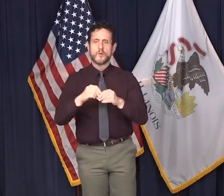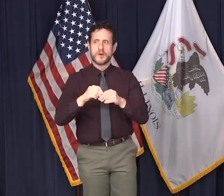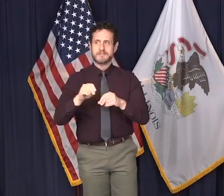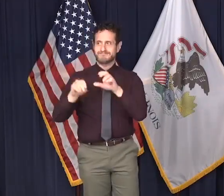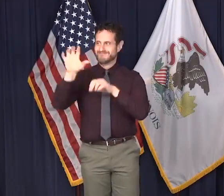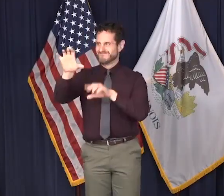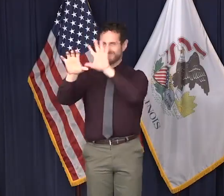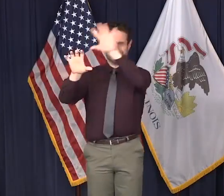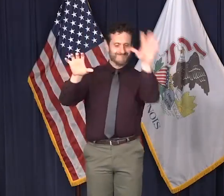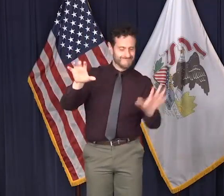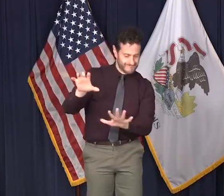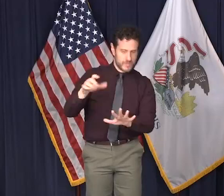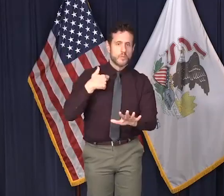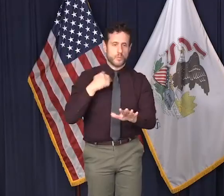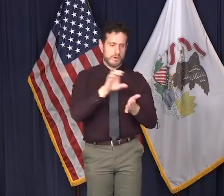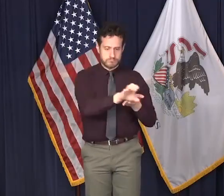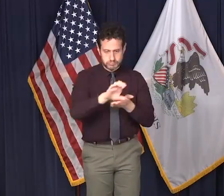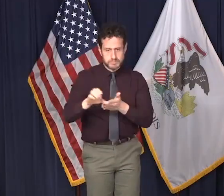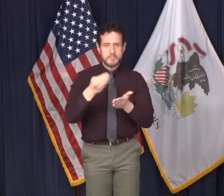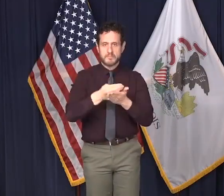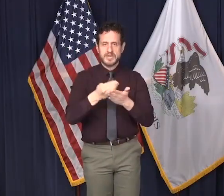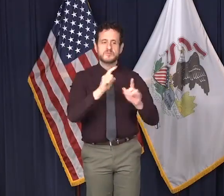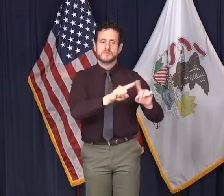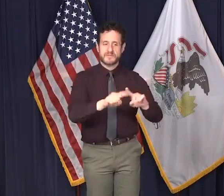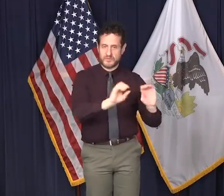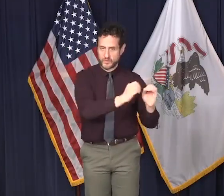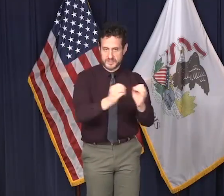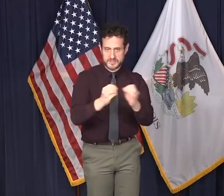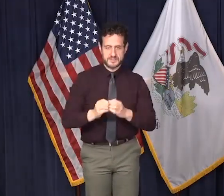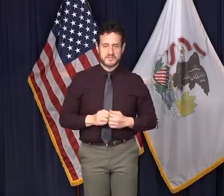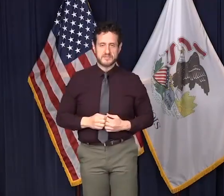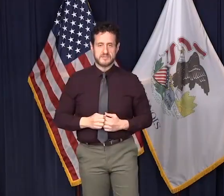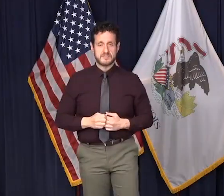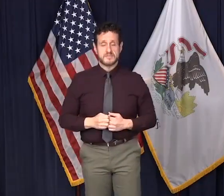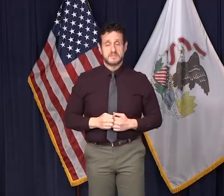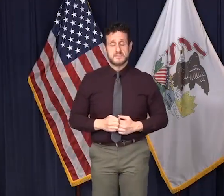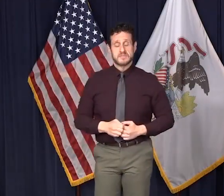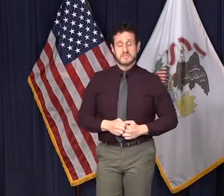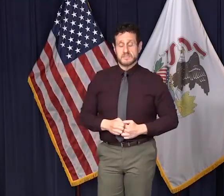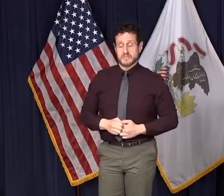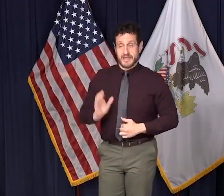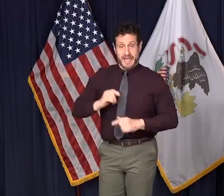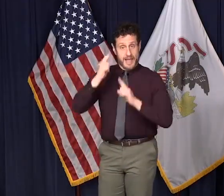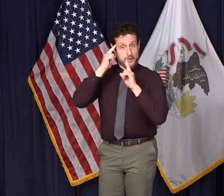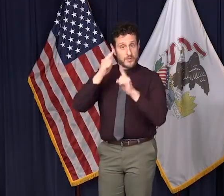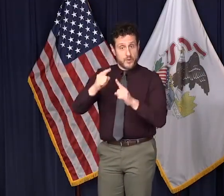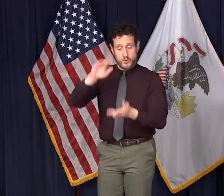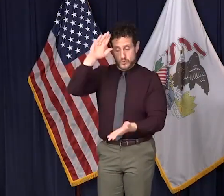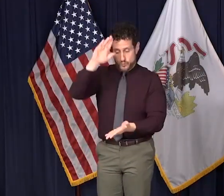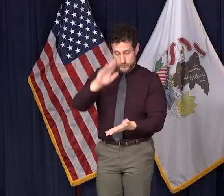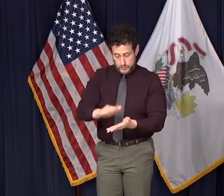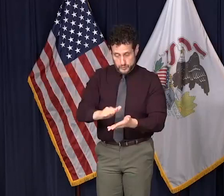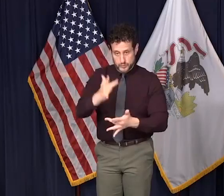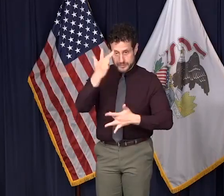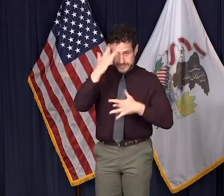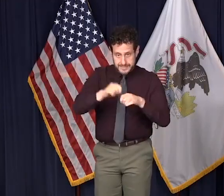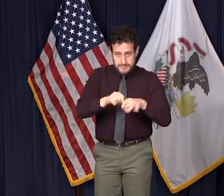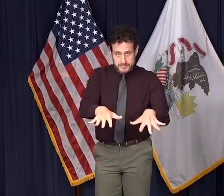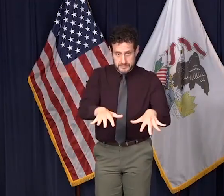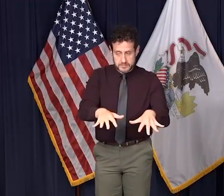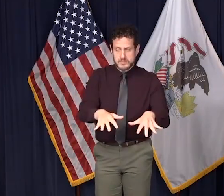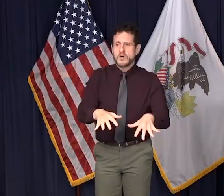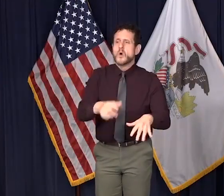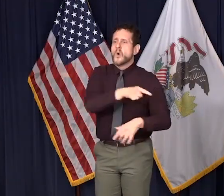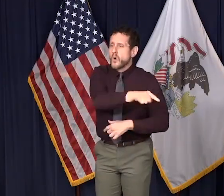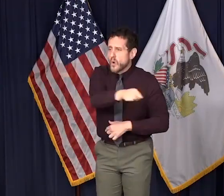important to our ability to minimize outbreaks is the efforts of everyday people to do their part. If